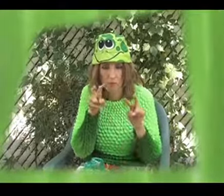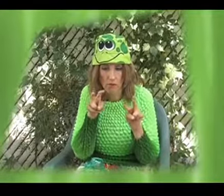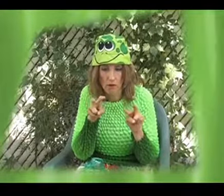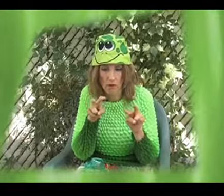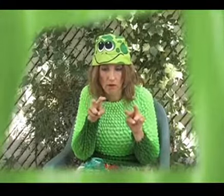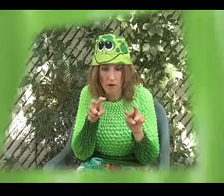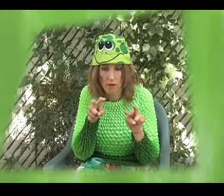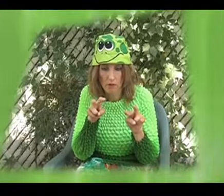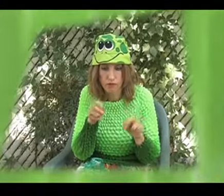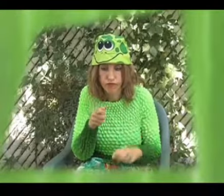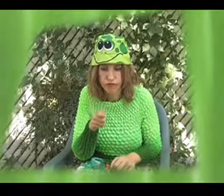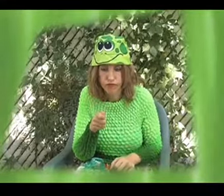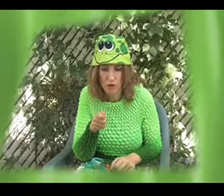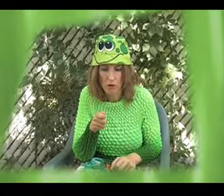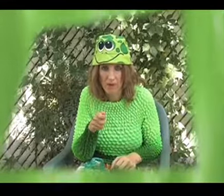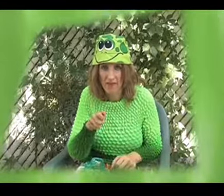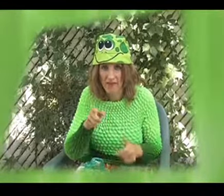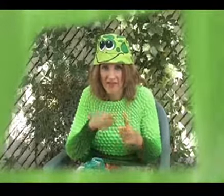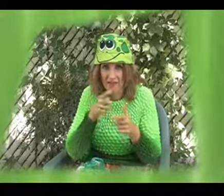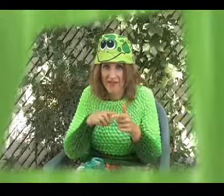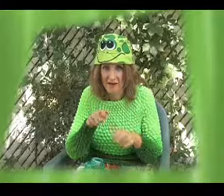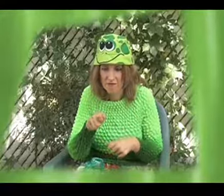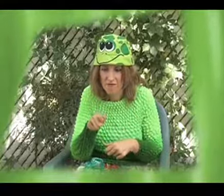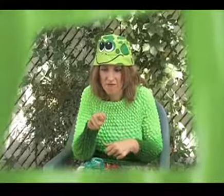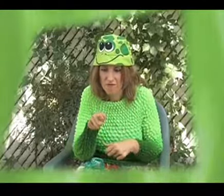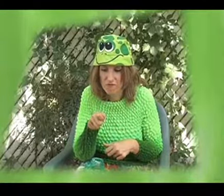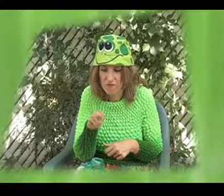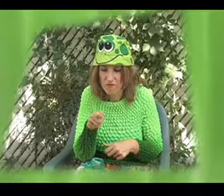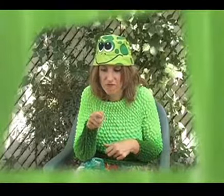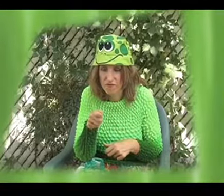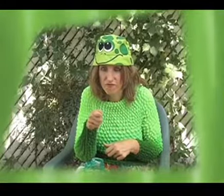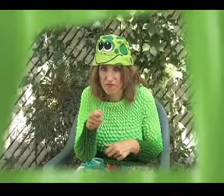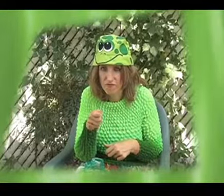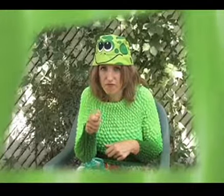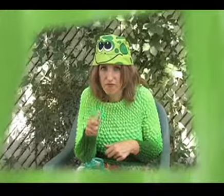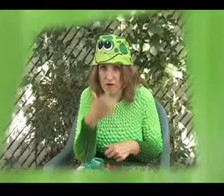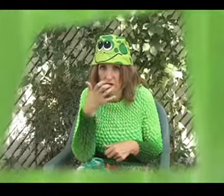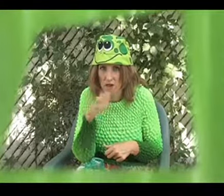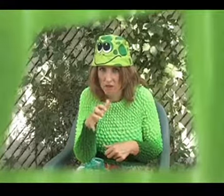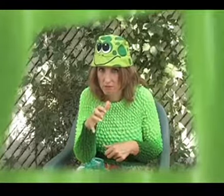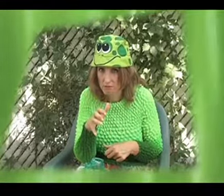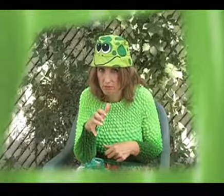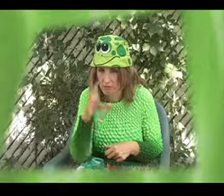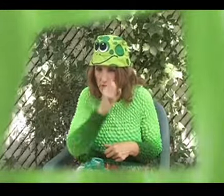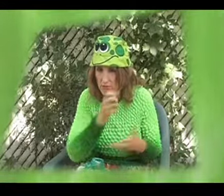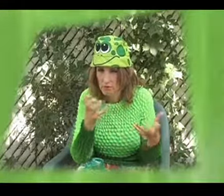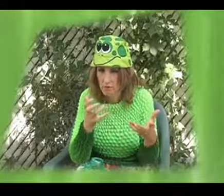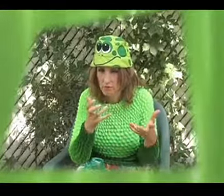And if you watch it, and then if you slowly turn up the heat, guess what will